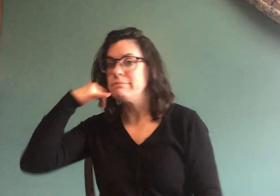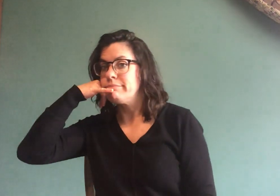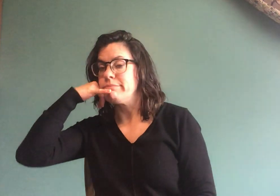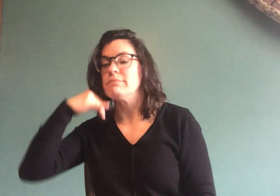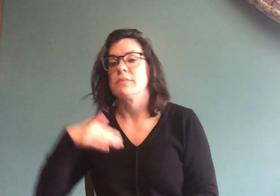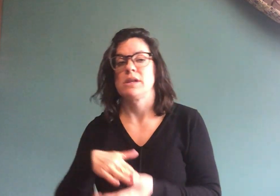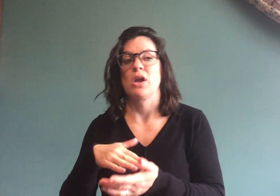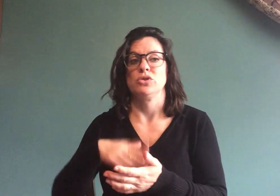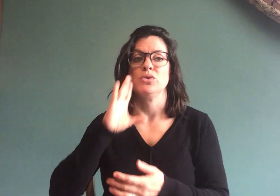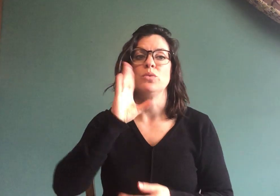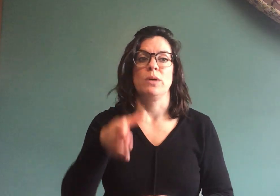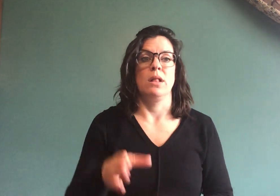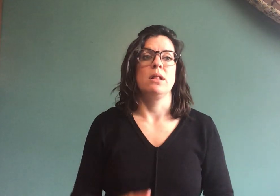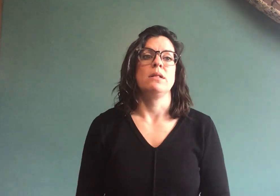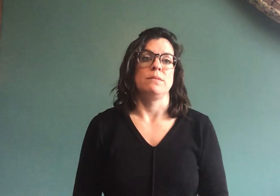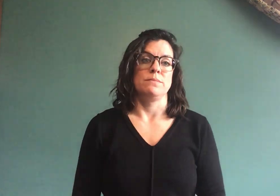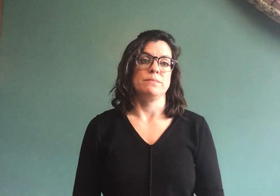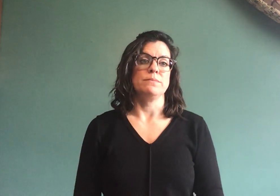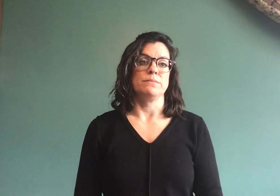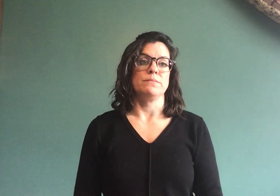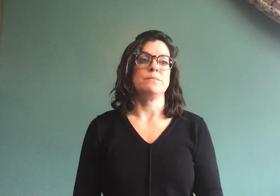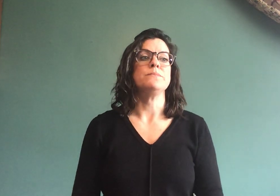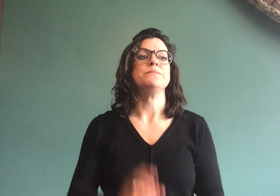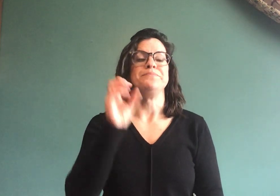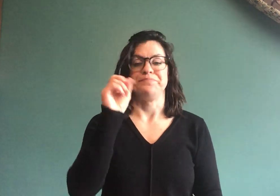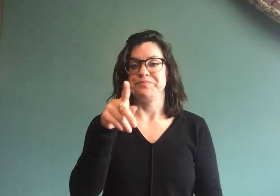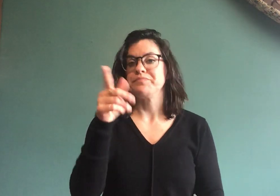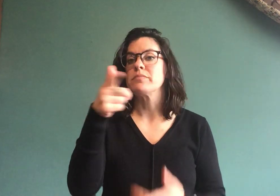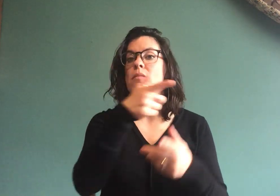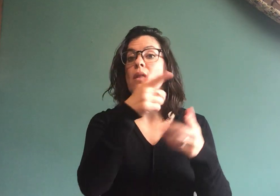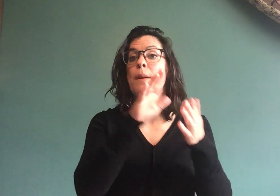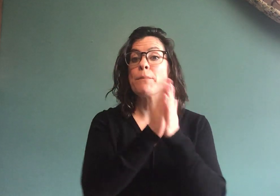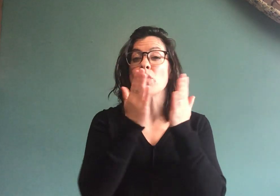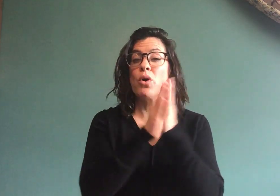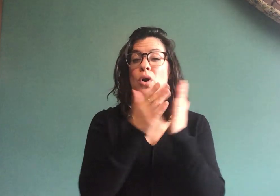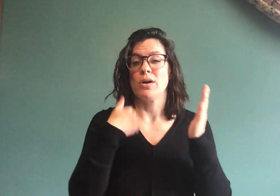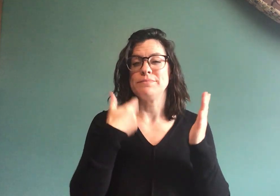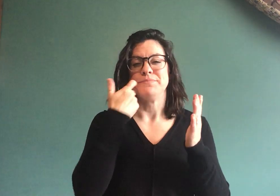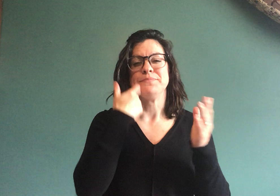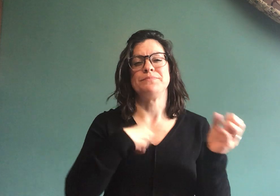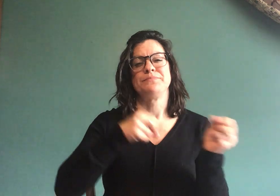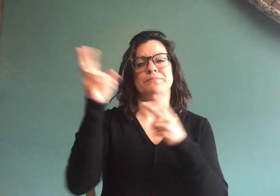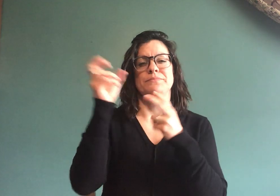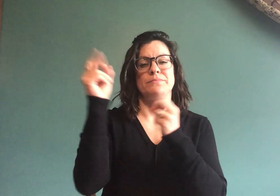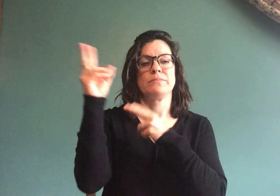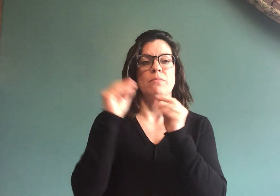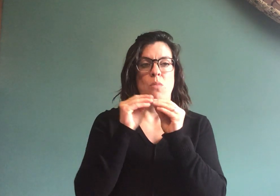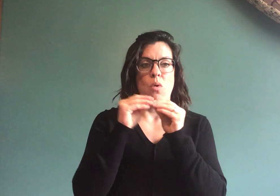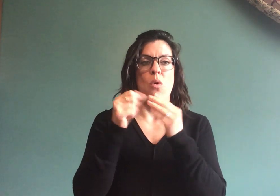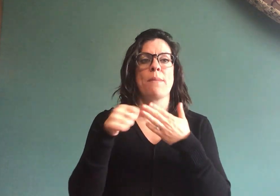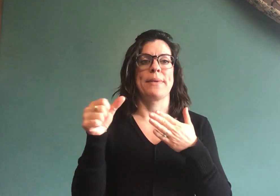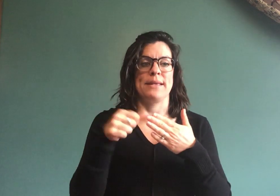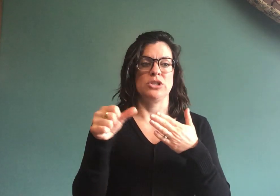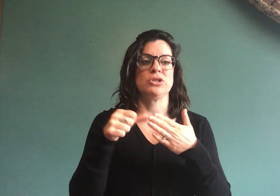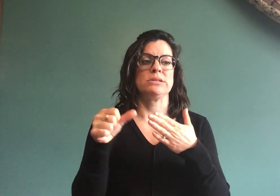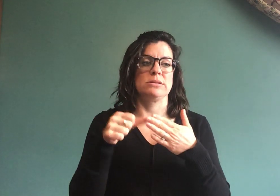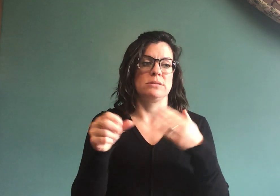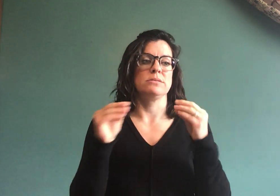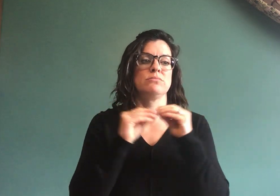I think we're up to page 61 or something like that out on Classroom now. So that is up to you guys and gals to organize